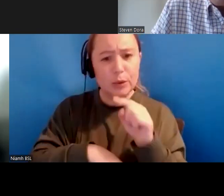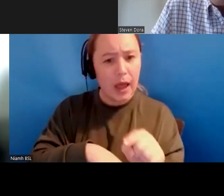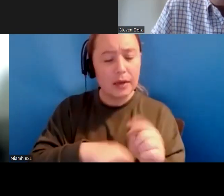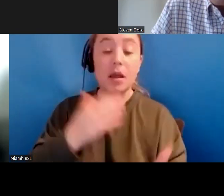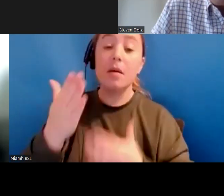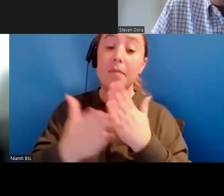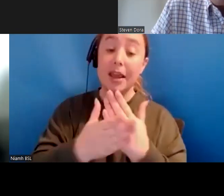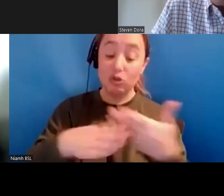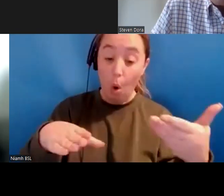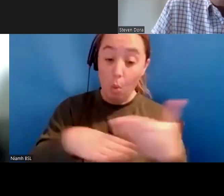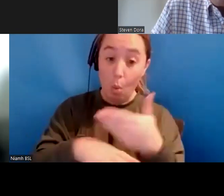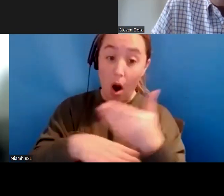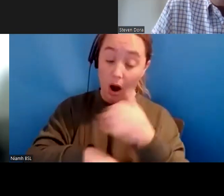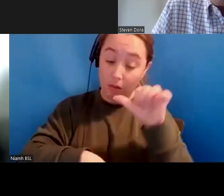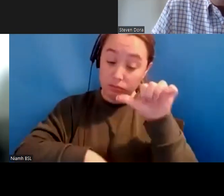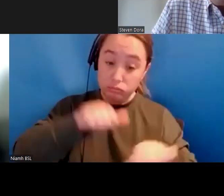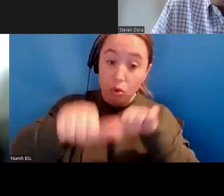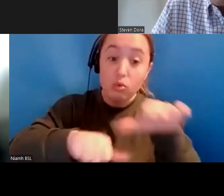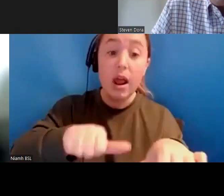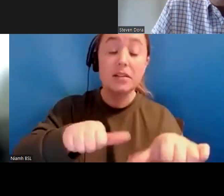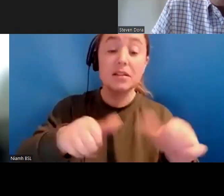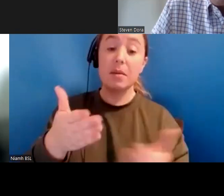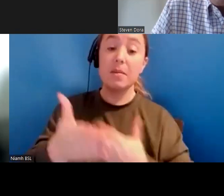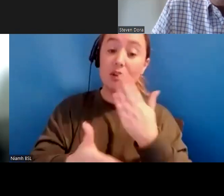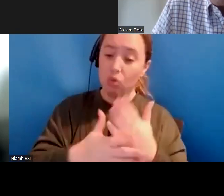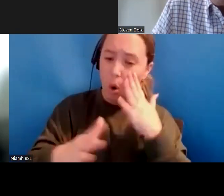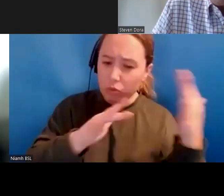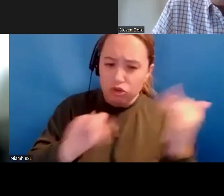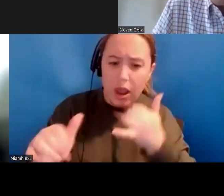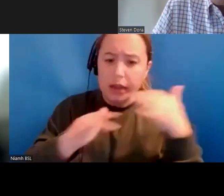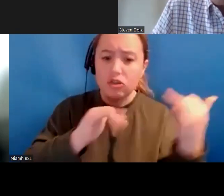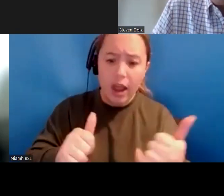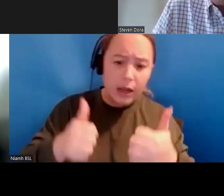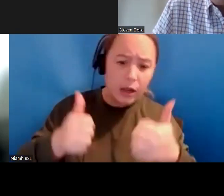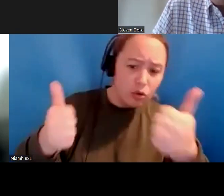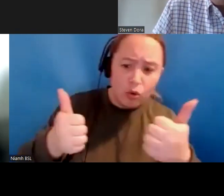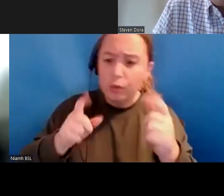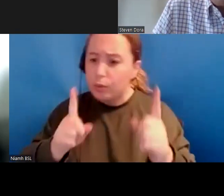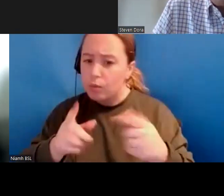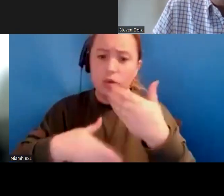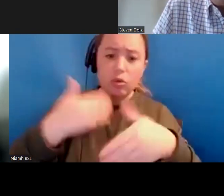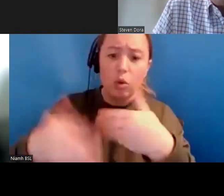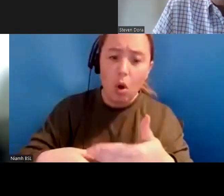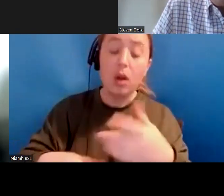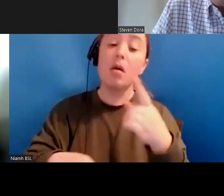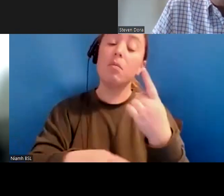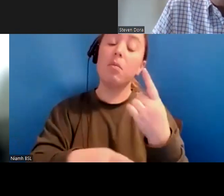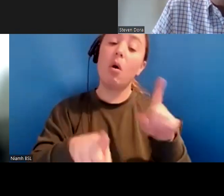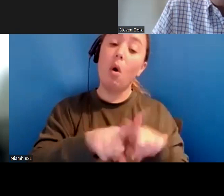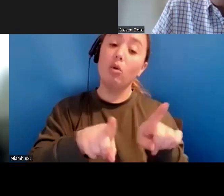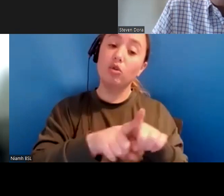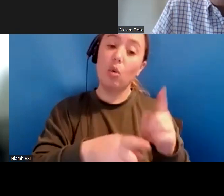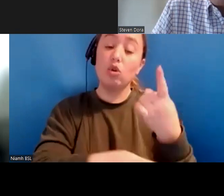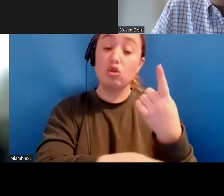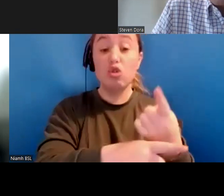being done and ensure that we are working in open discussion with the disabled people, ensuring that we are prioritizing the right work and providing the